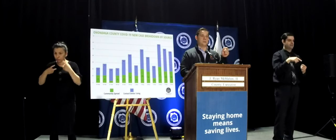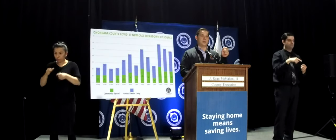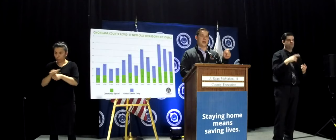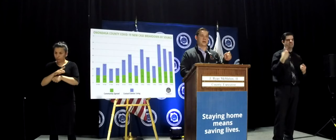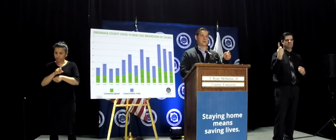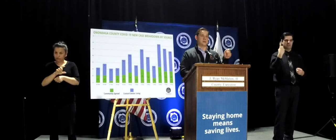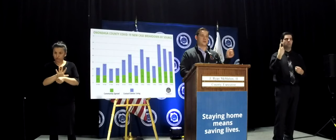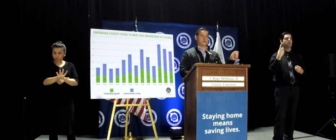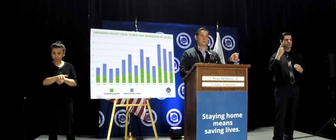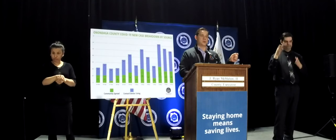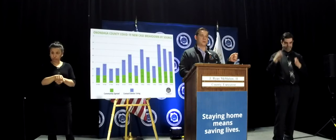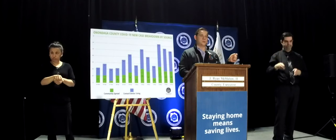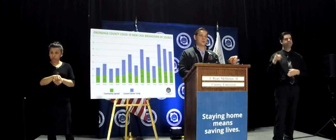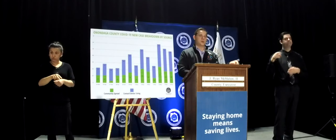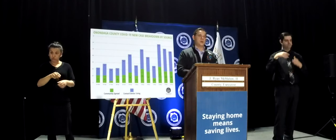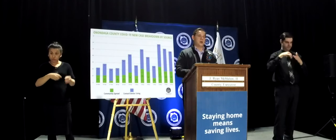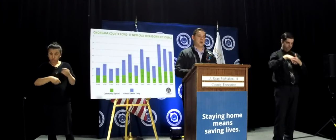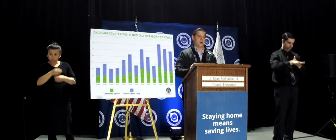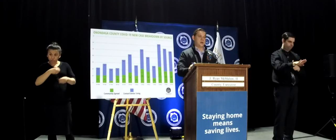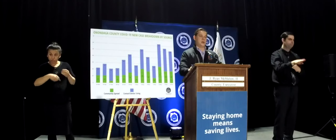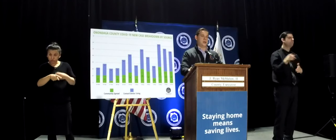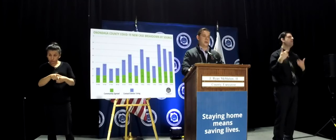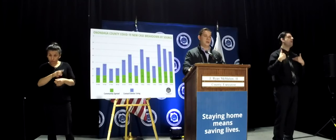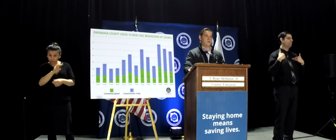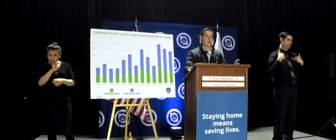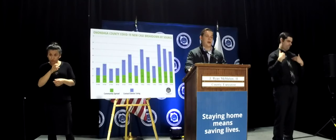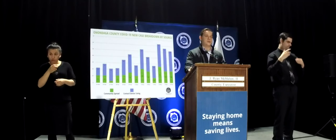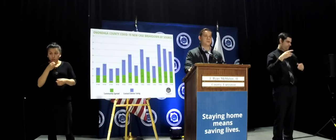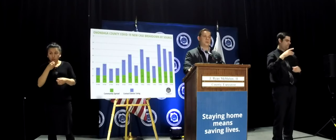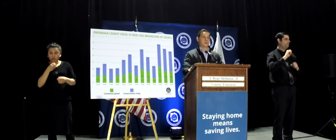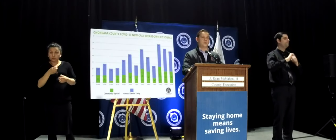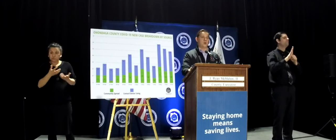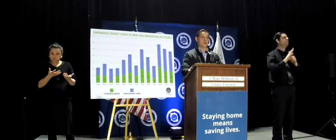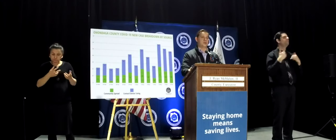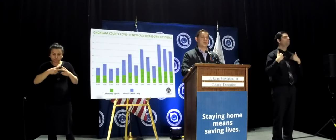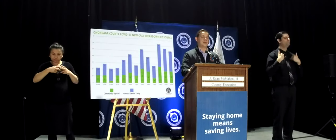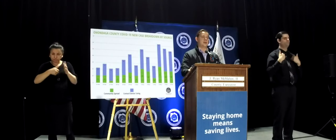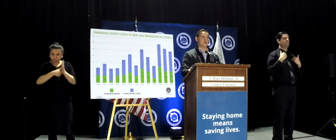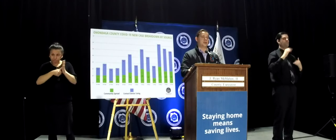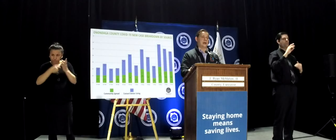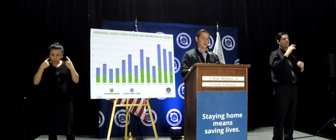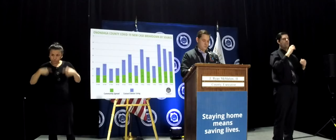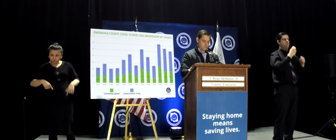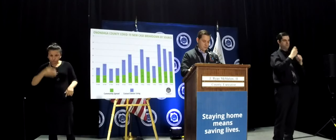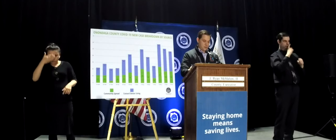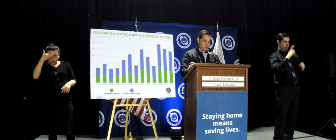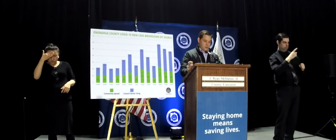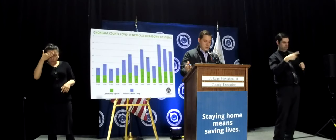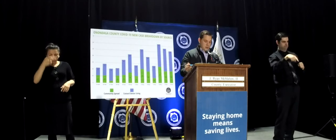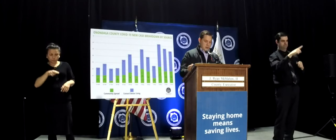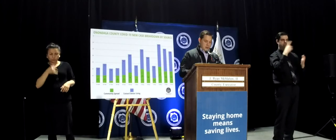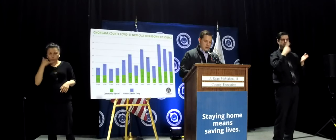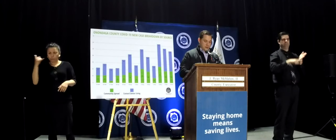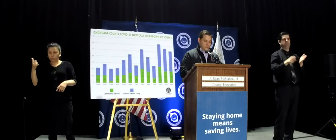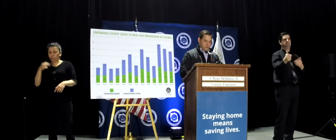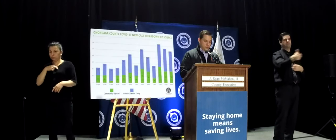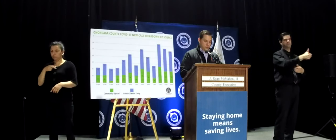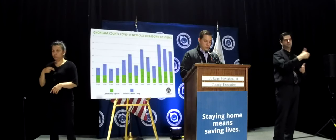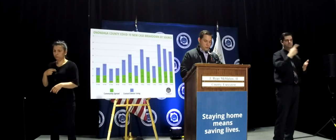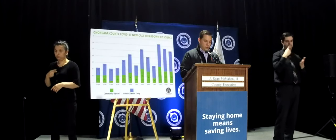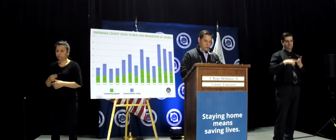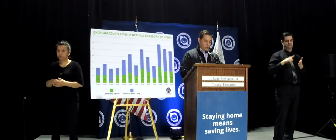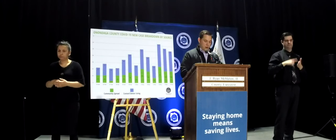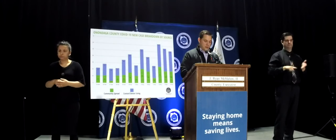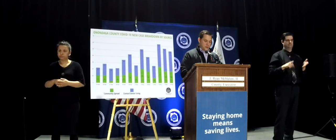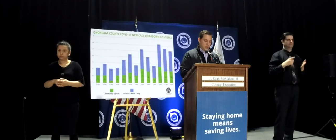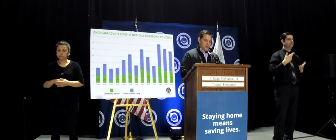Please be cognizant of your symptoms. And if you have symptoms or have questions, contact your doctor. And if